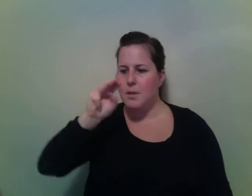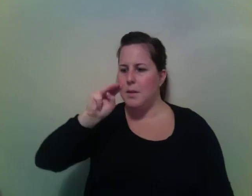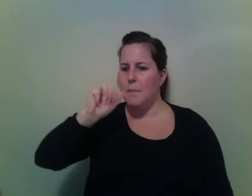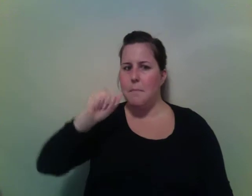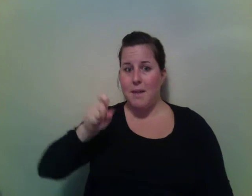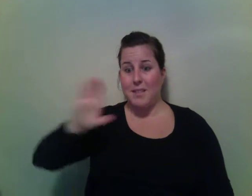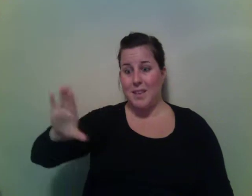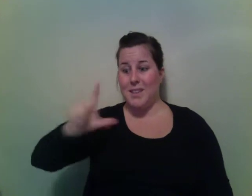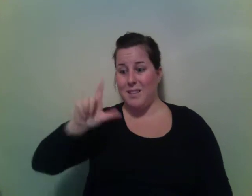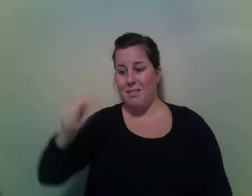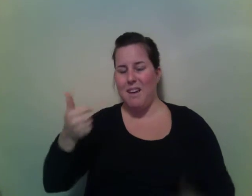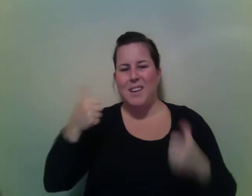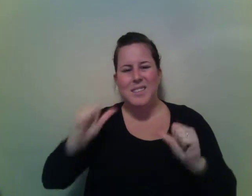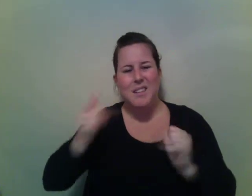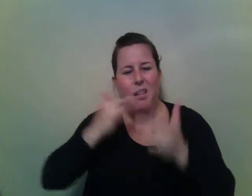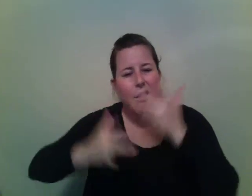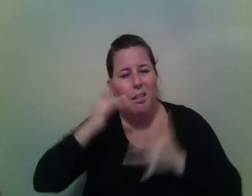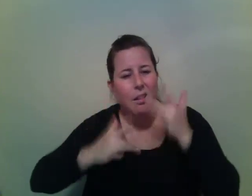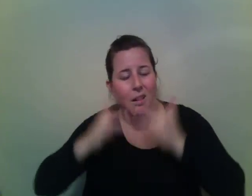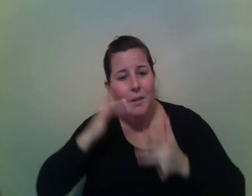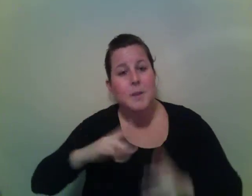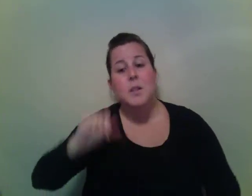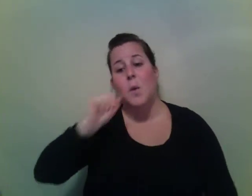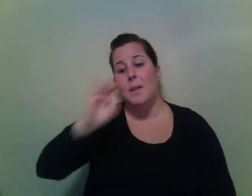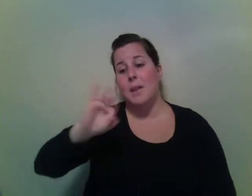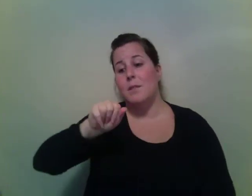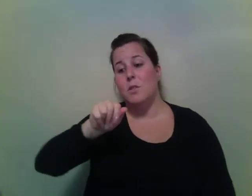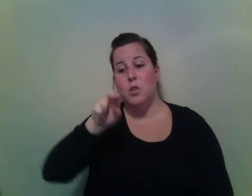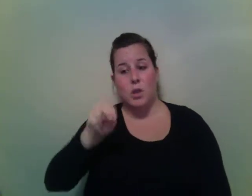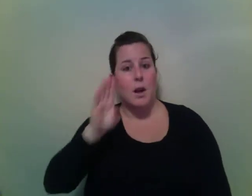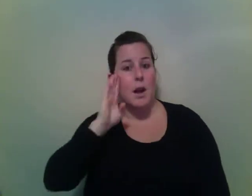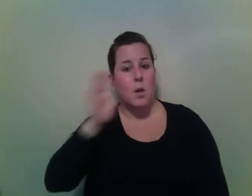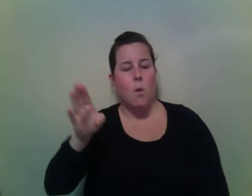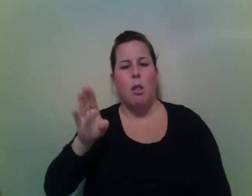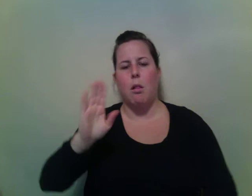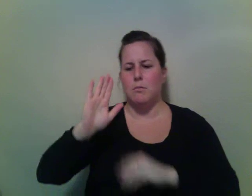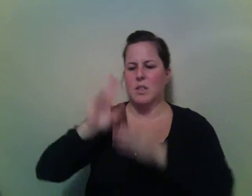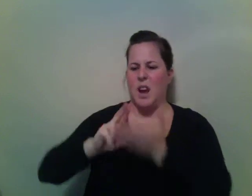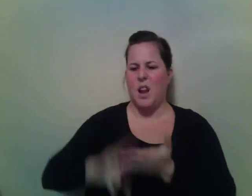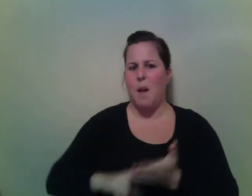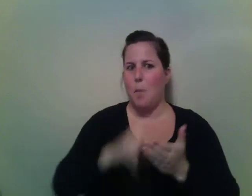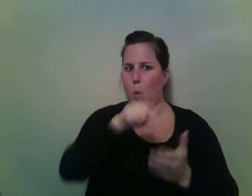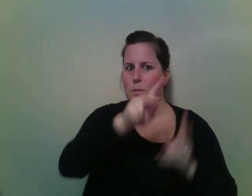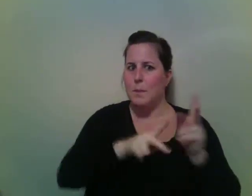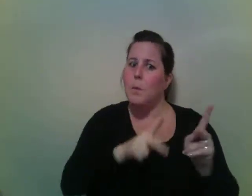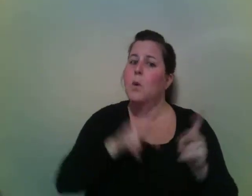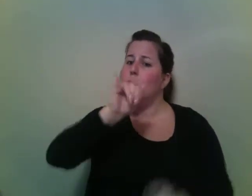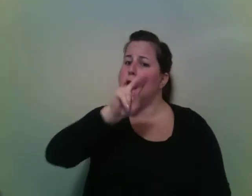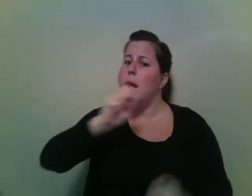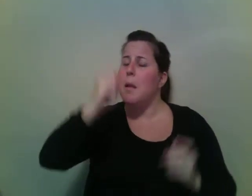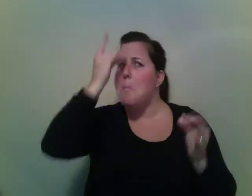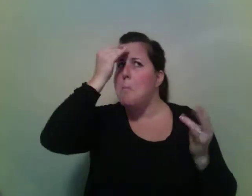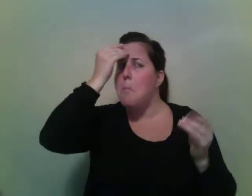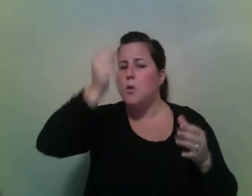still short. So if Jane is going to sign these people up, she could consider to put them under Max and help